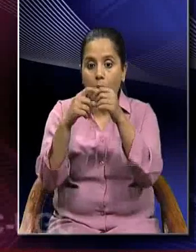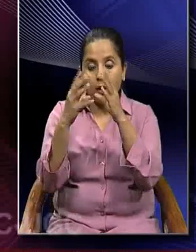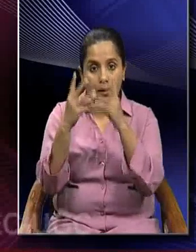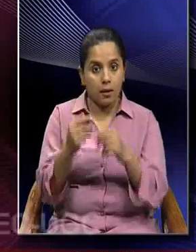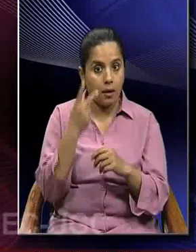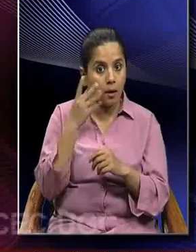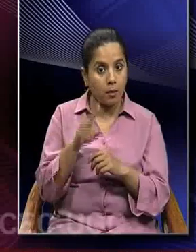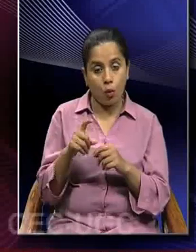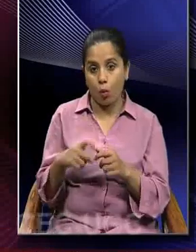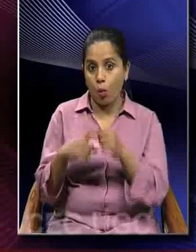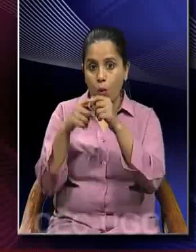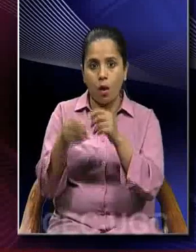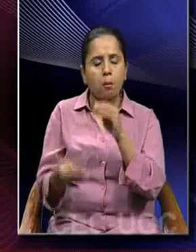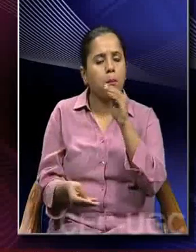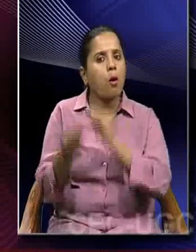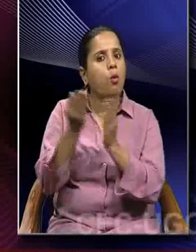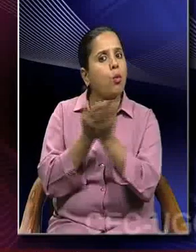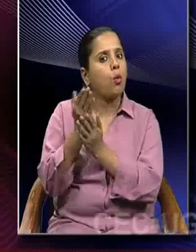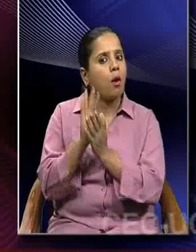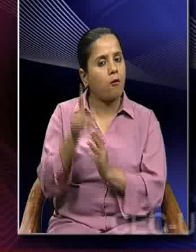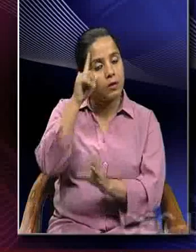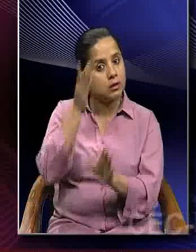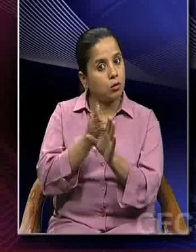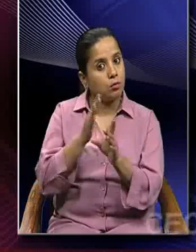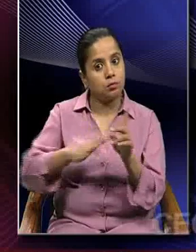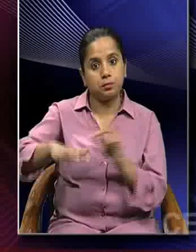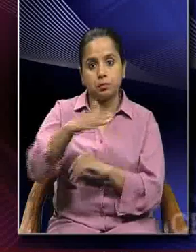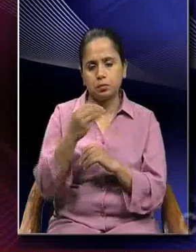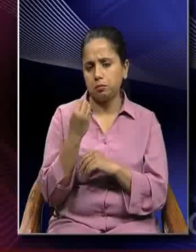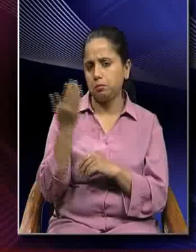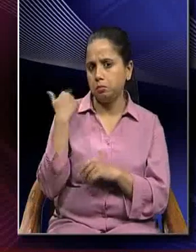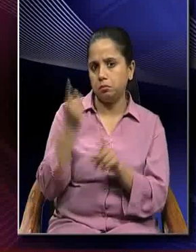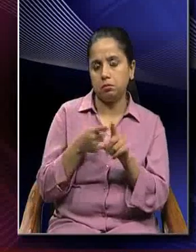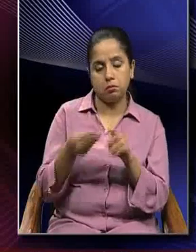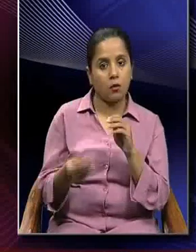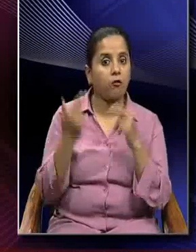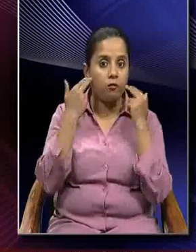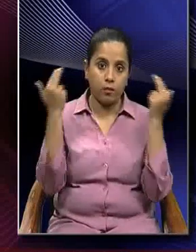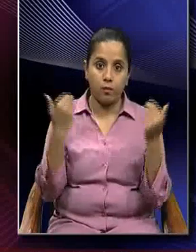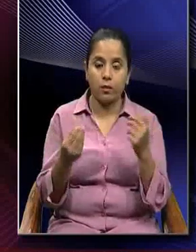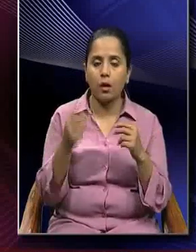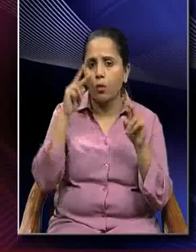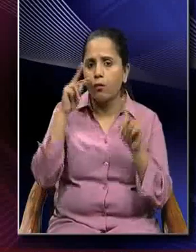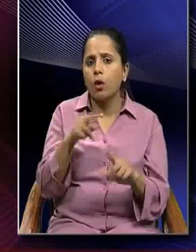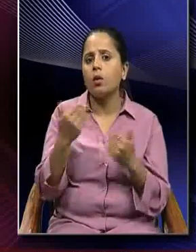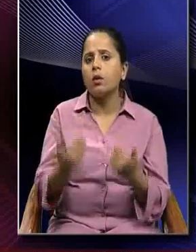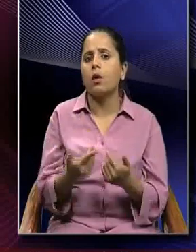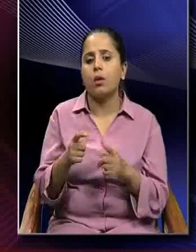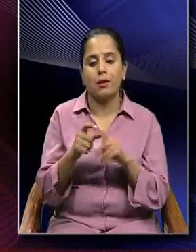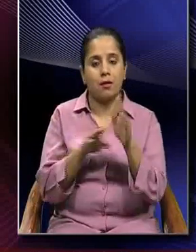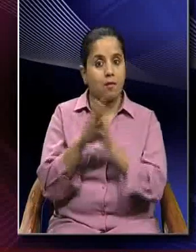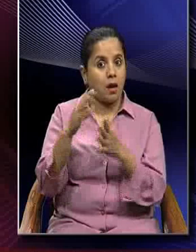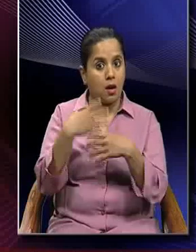become increasingly popular in the field of psychology in recent years. The prevailing view is that the development